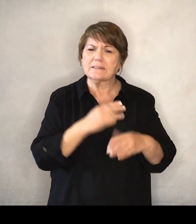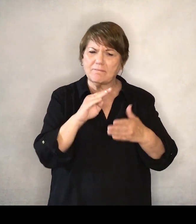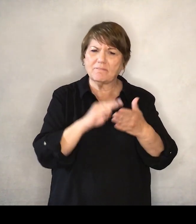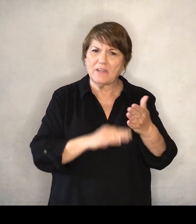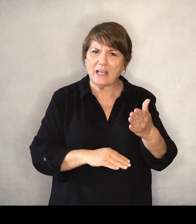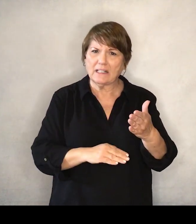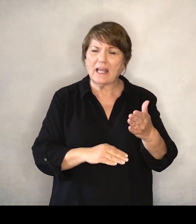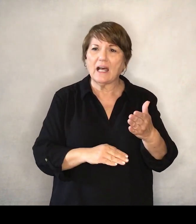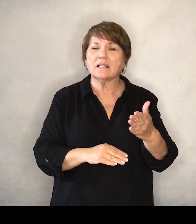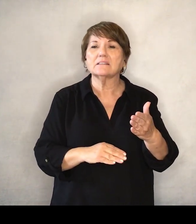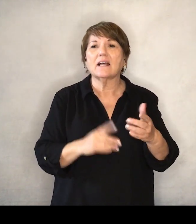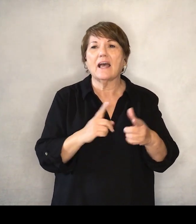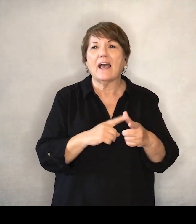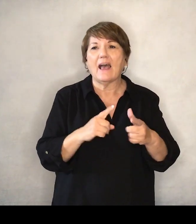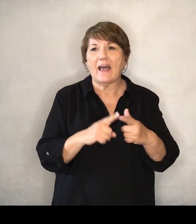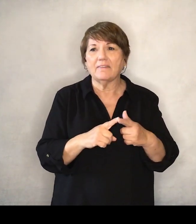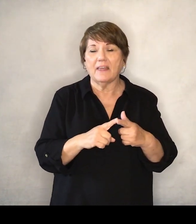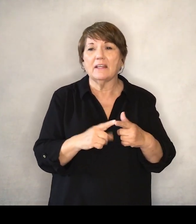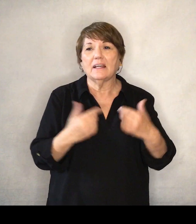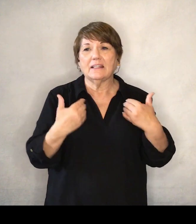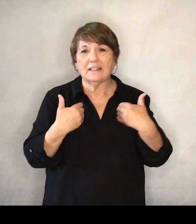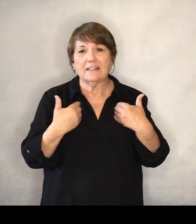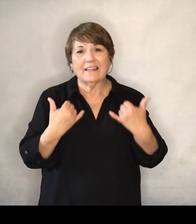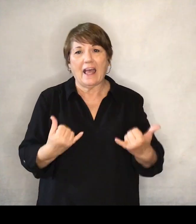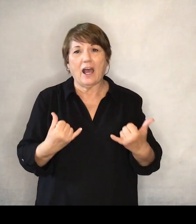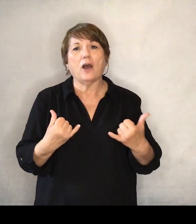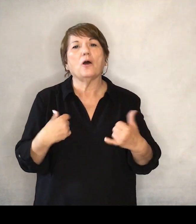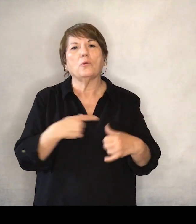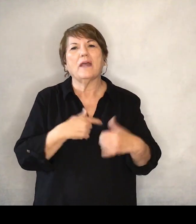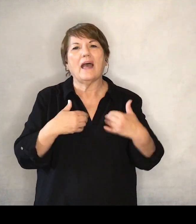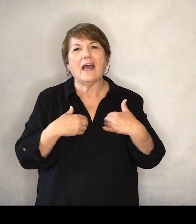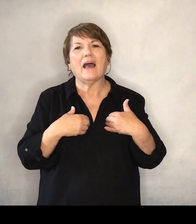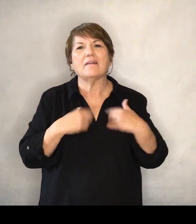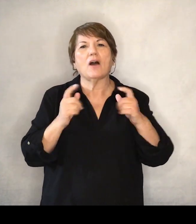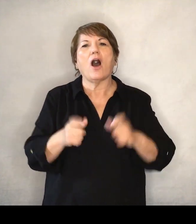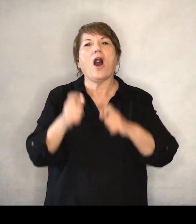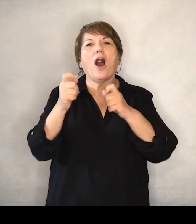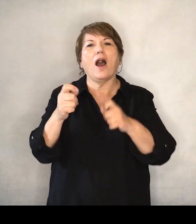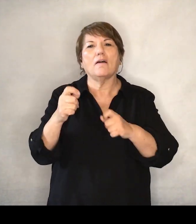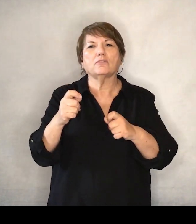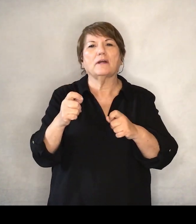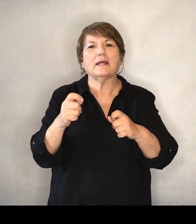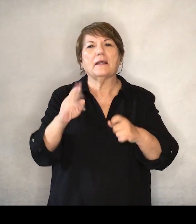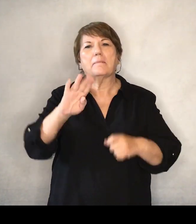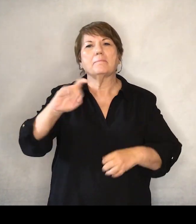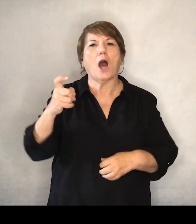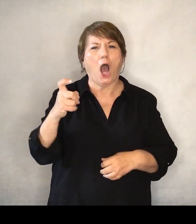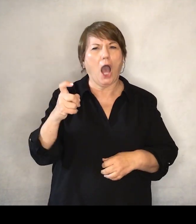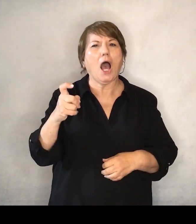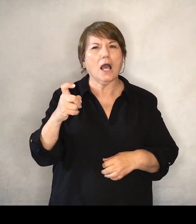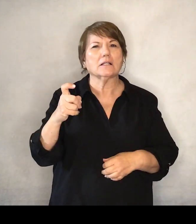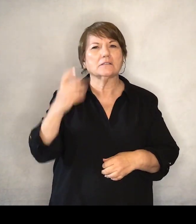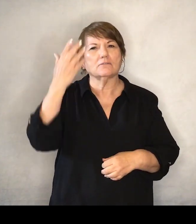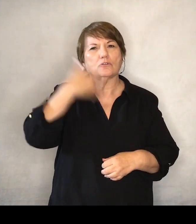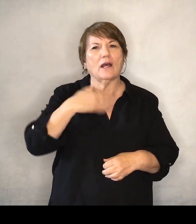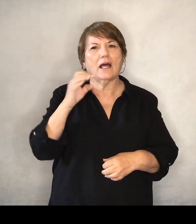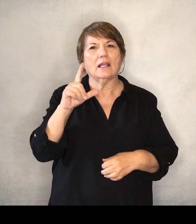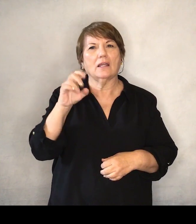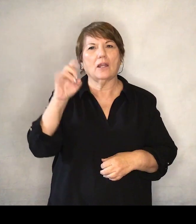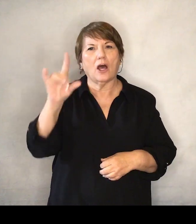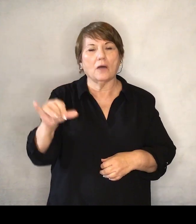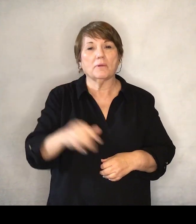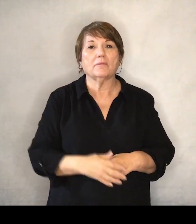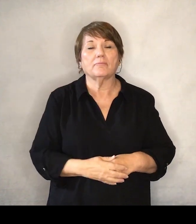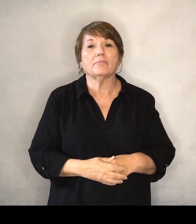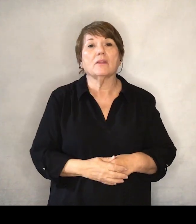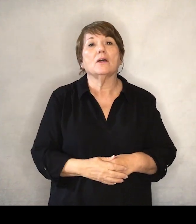back in the offering. I guess they're offering boxes now, not offering plates. So our first of five announcements is to